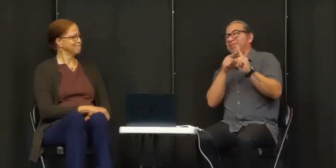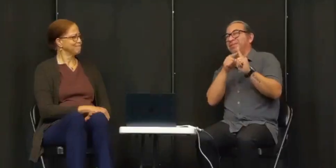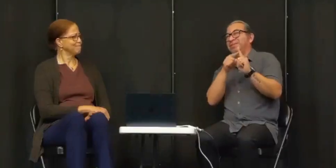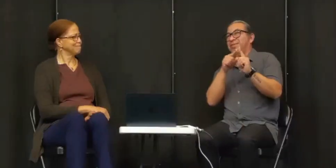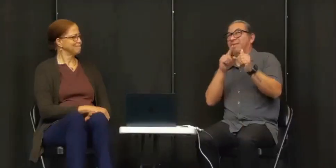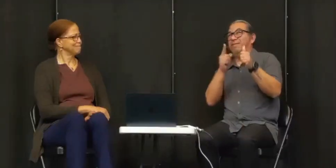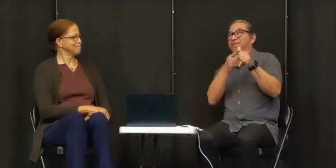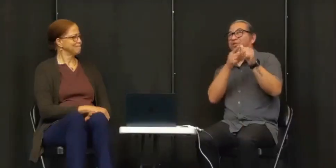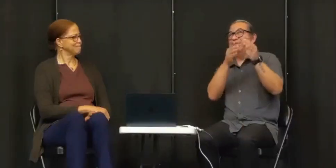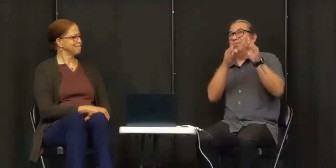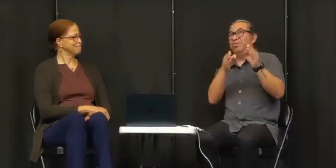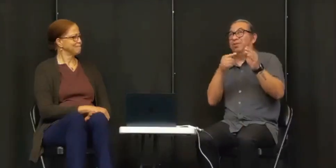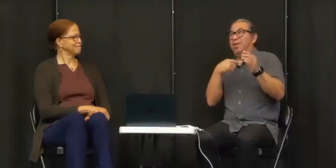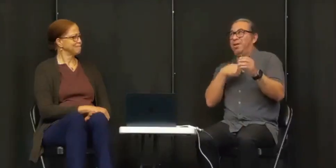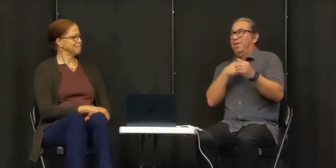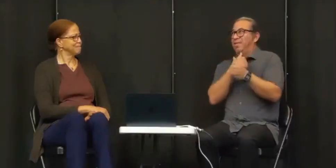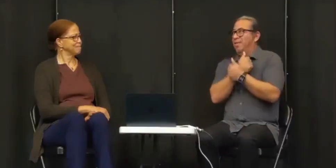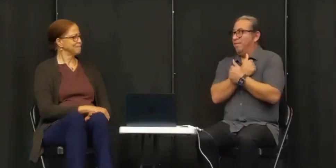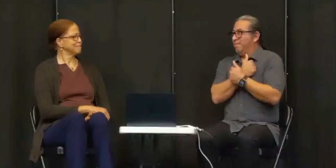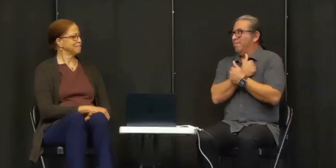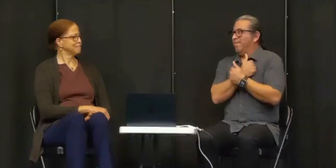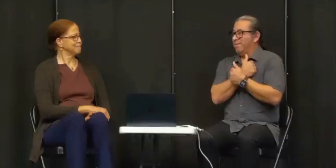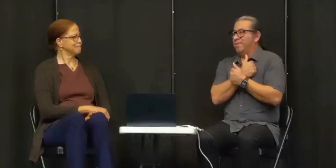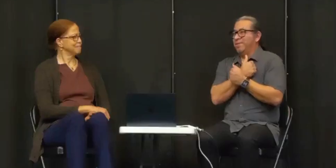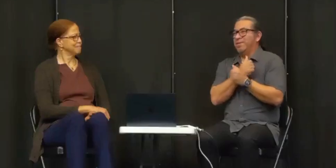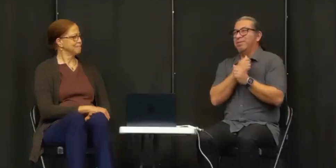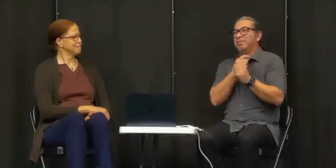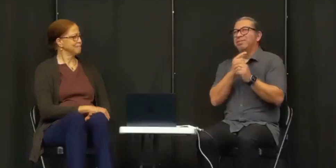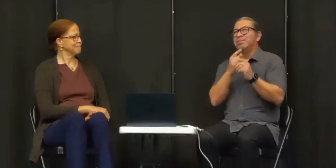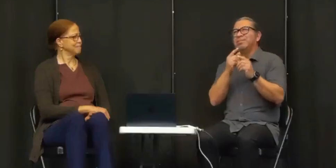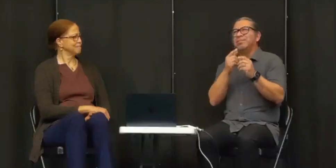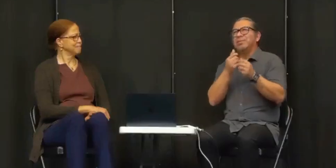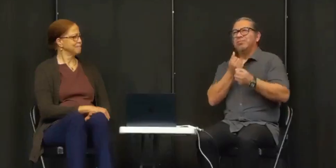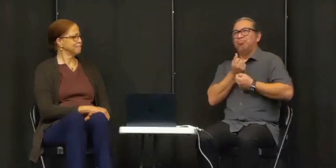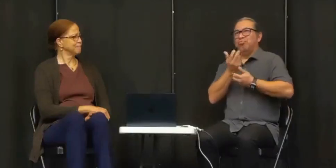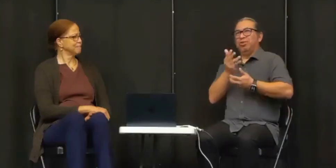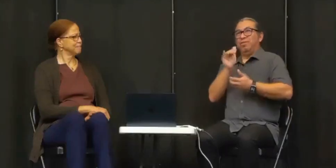know? The first person I loved.